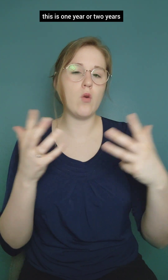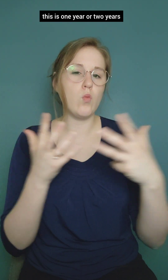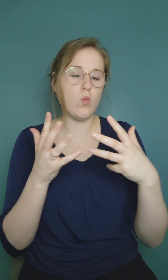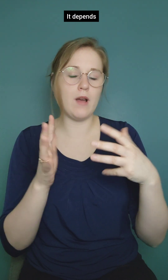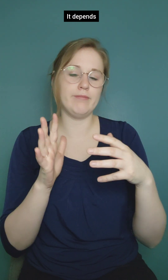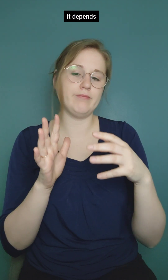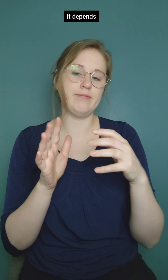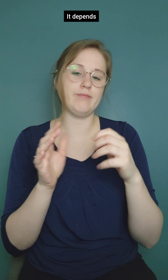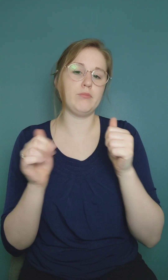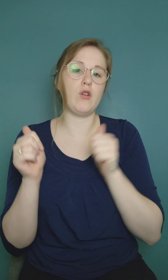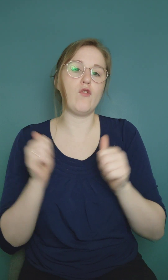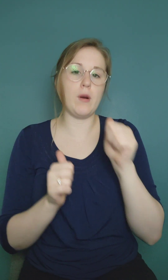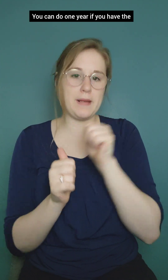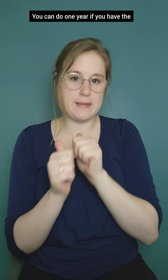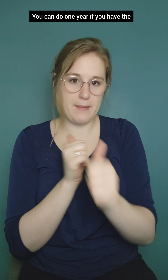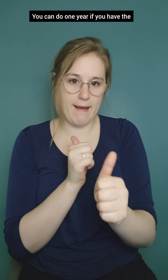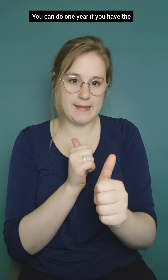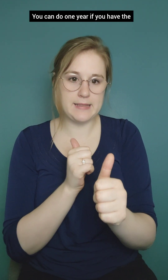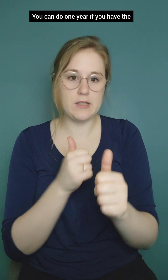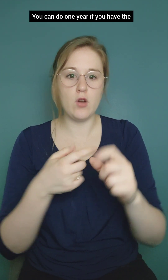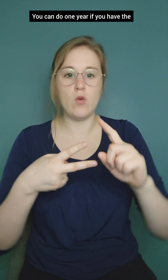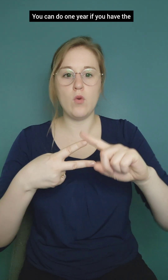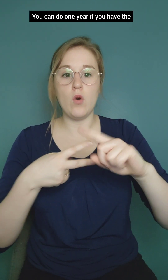it depends. You can do 1 year if you have the